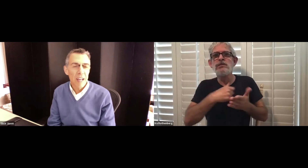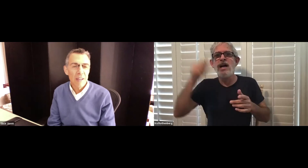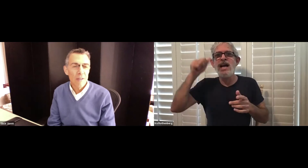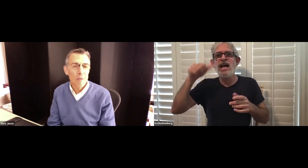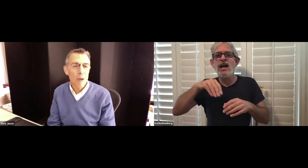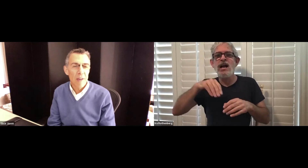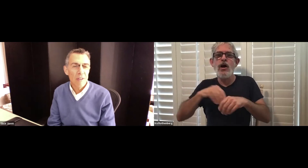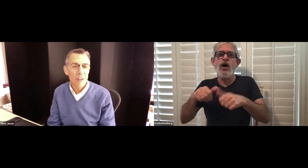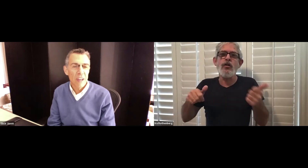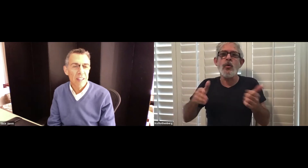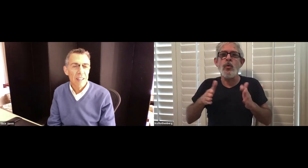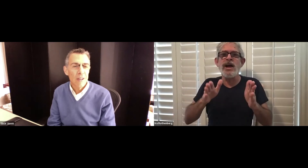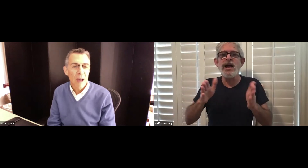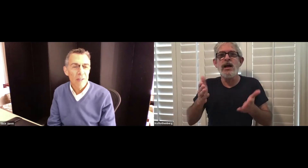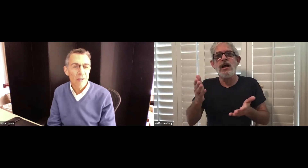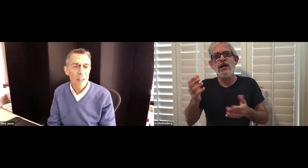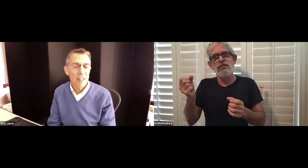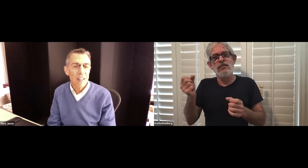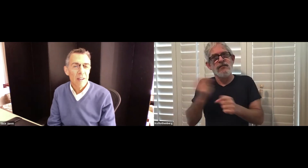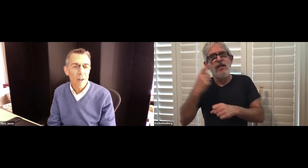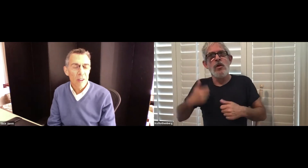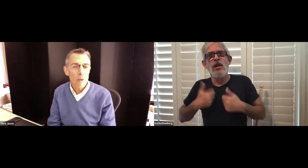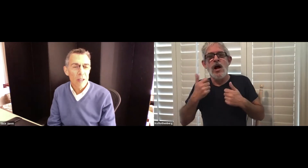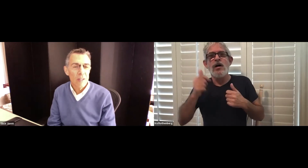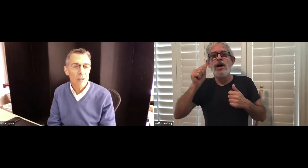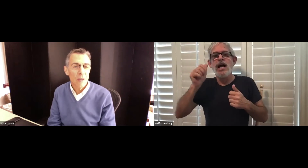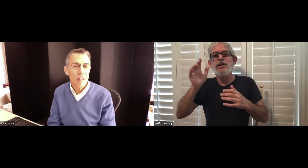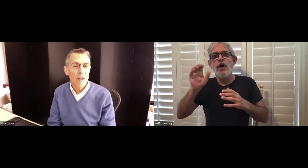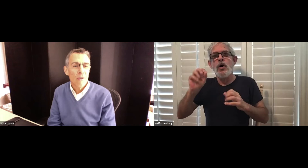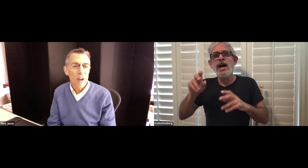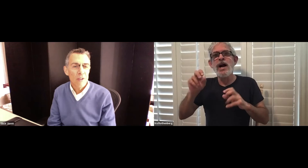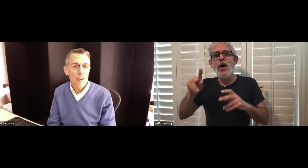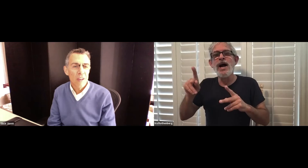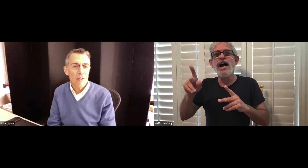up. You have to fight. You have to fight. There are other ways that you can fight for your life. So